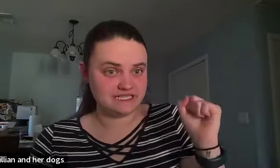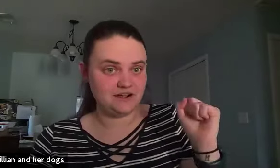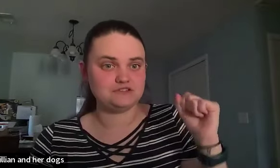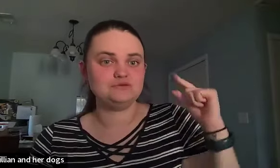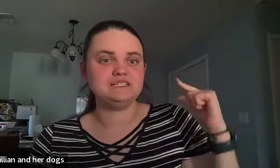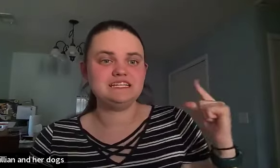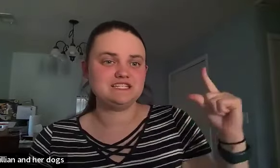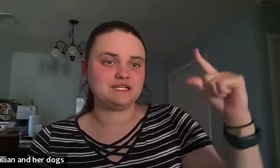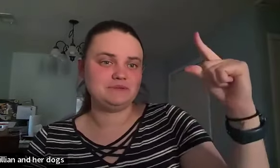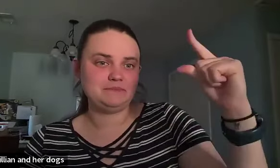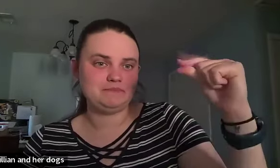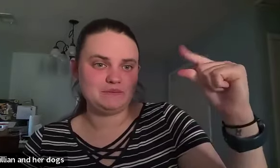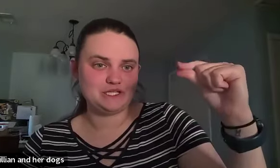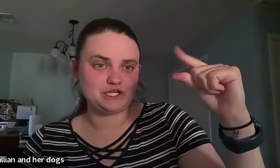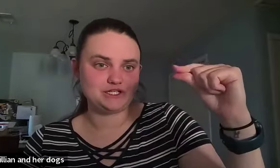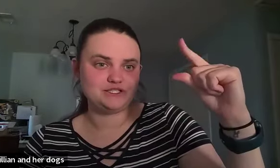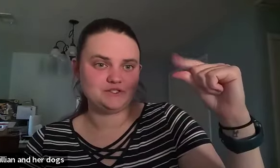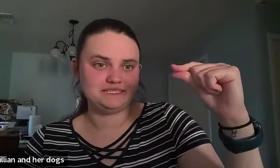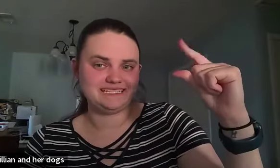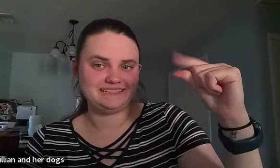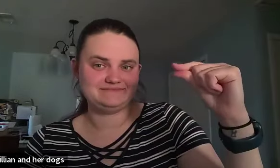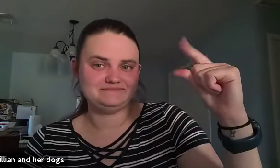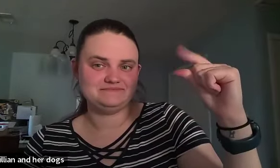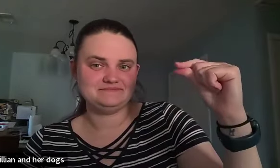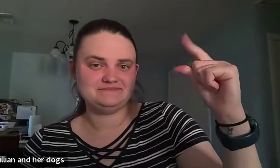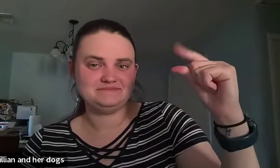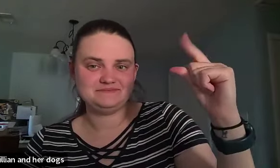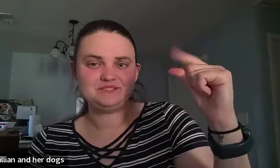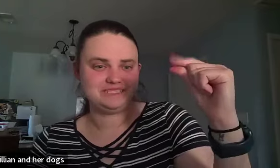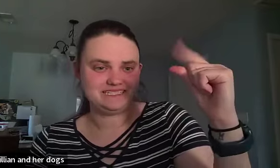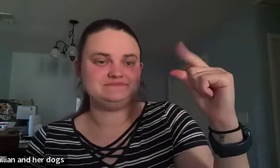20. Our 20 is going to be baby shark. 20. 20.